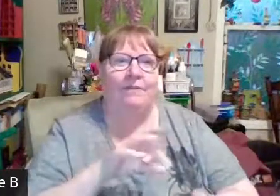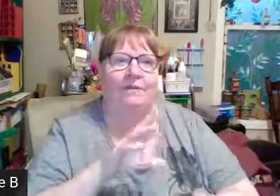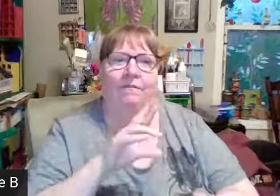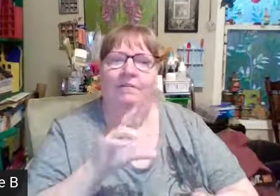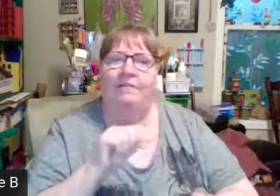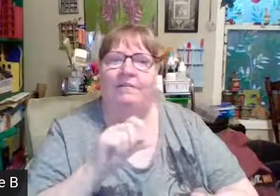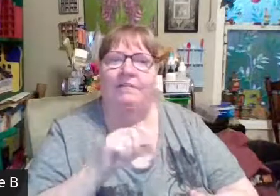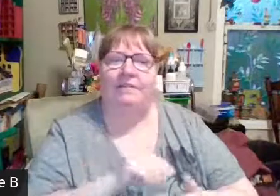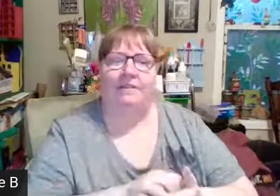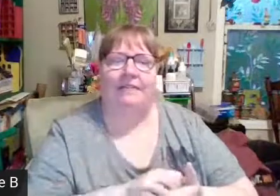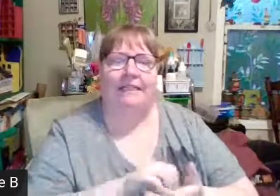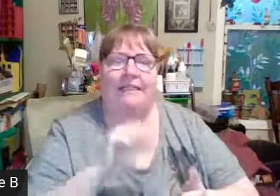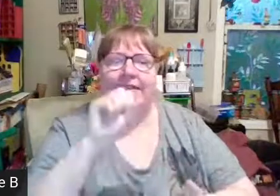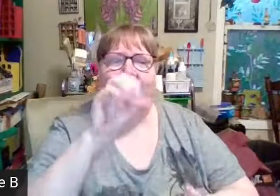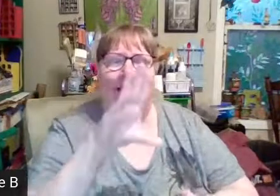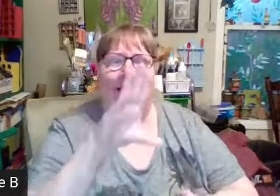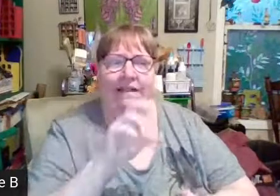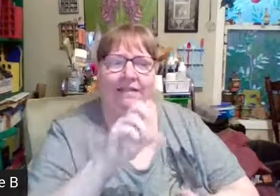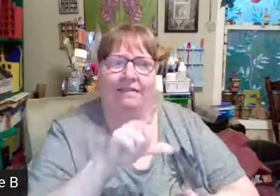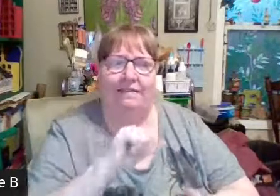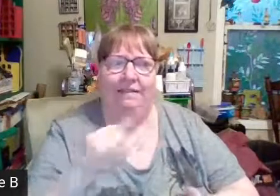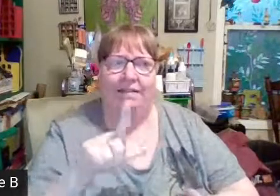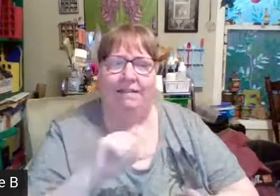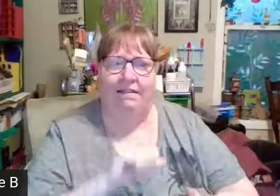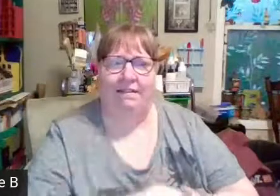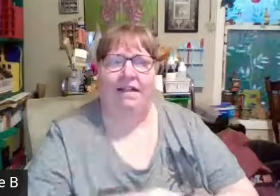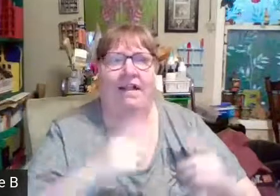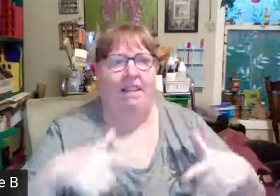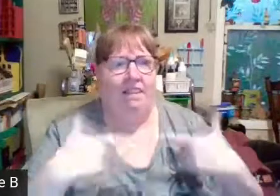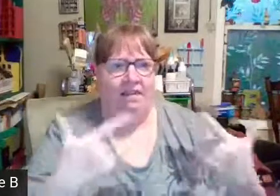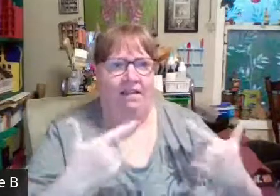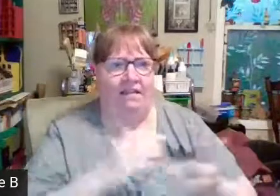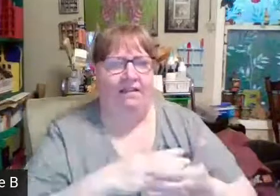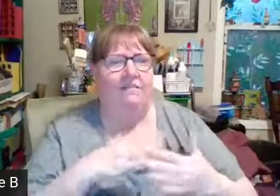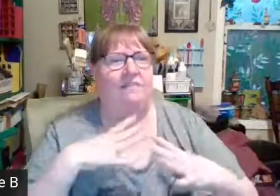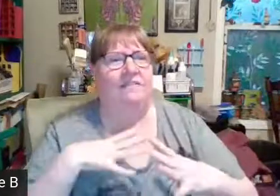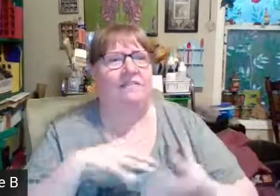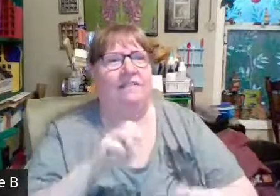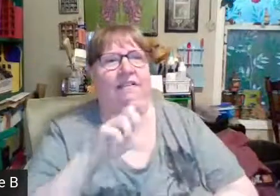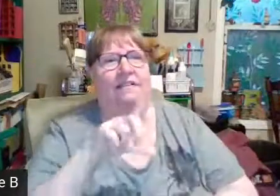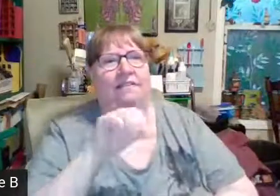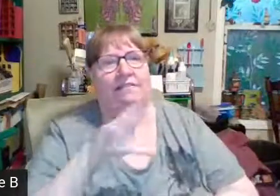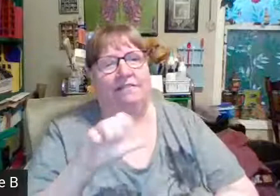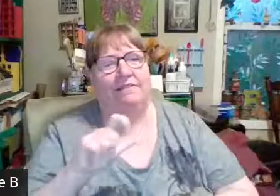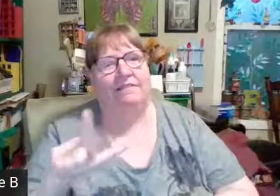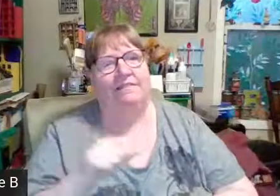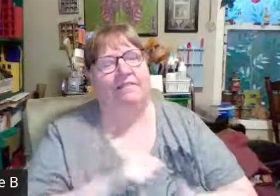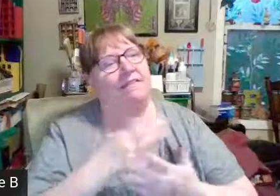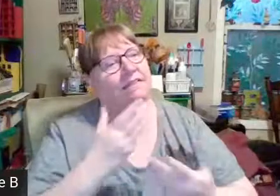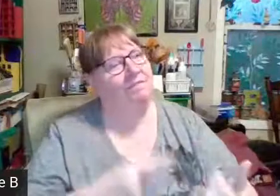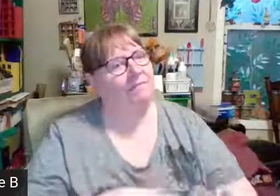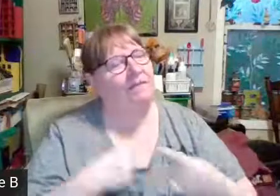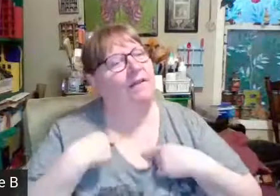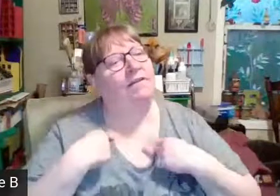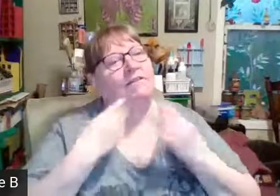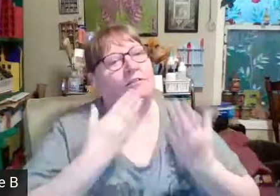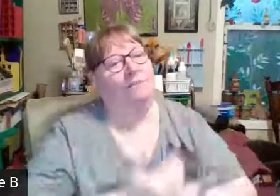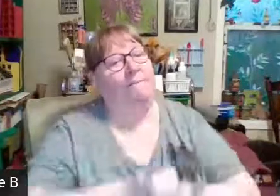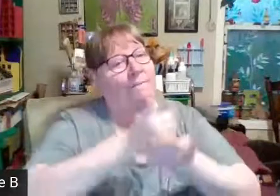you're a person who likes to shop at live sales, so you're supporting the community, because I've done it many times where I've had the smile list up while